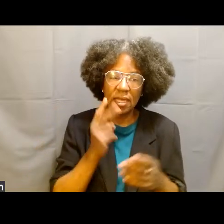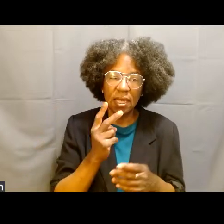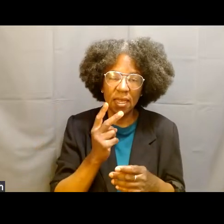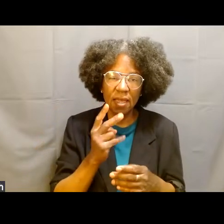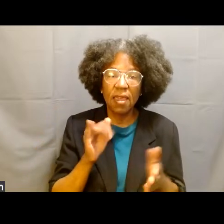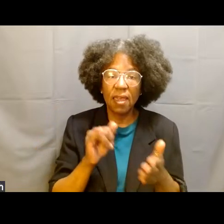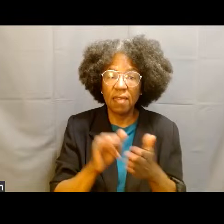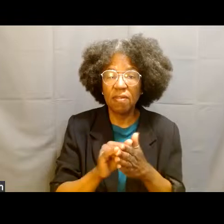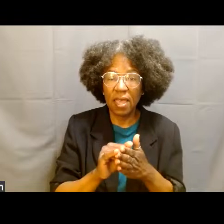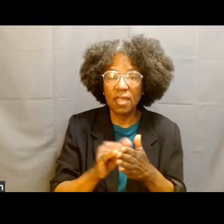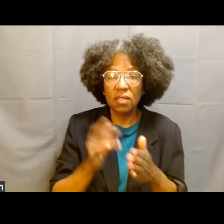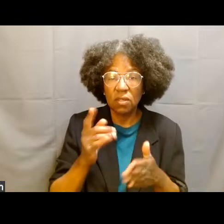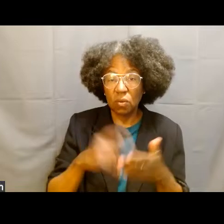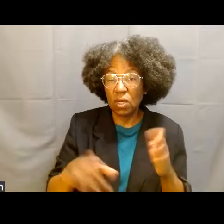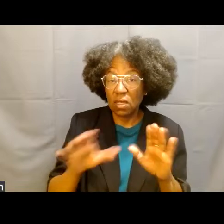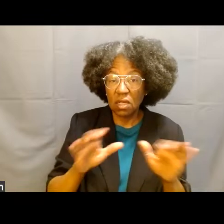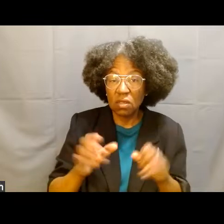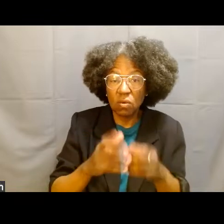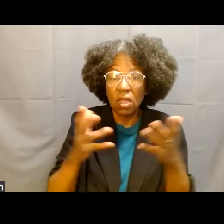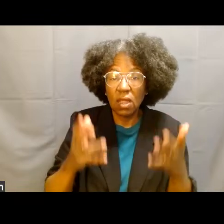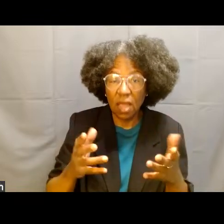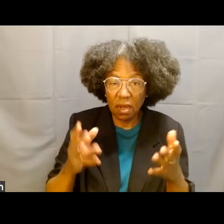to a lot of students.